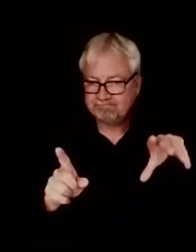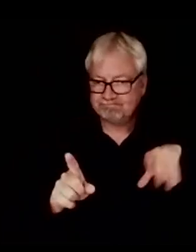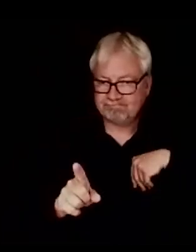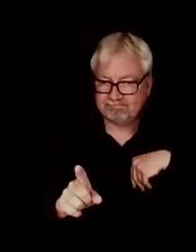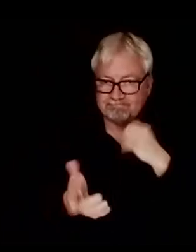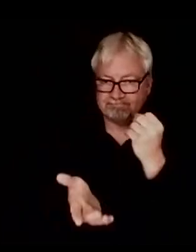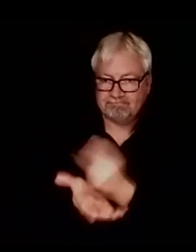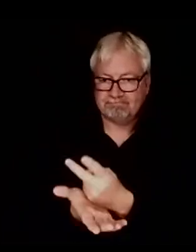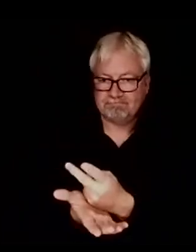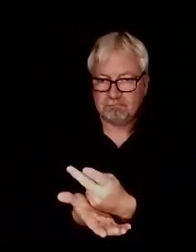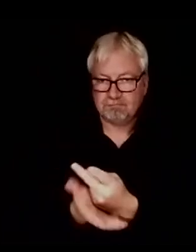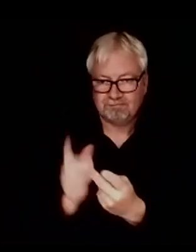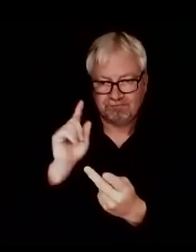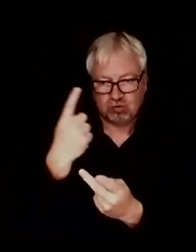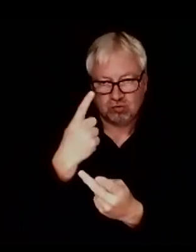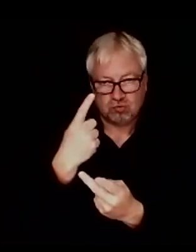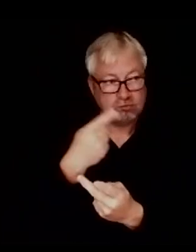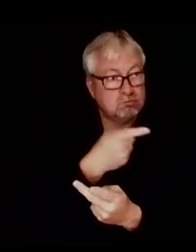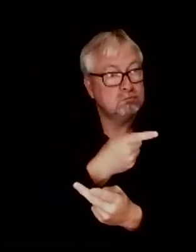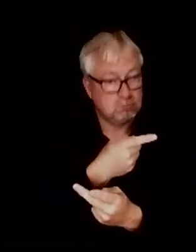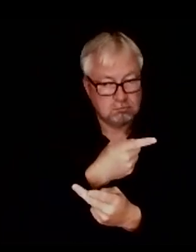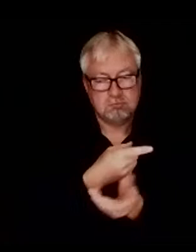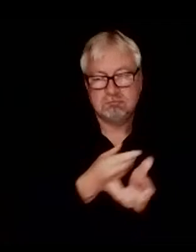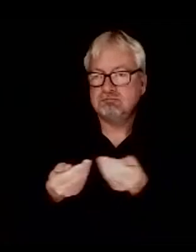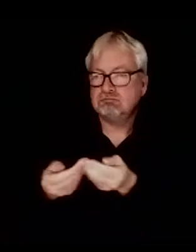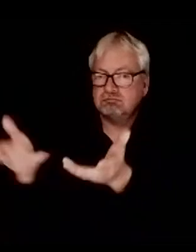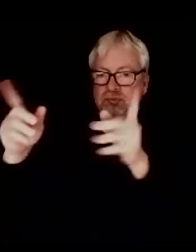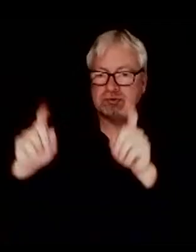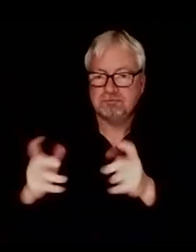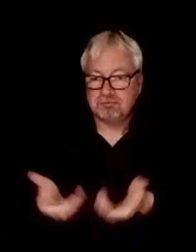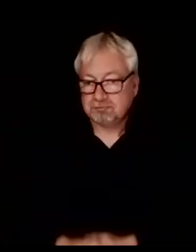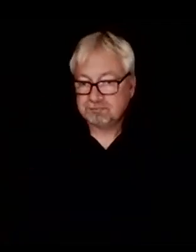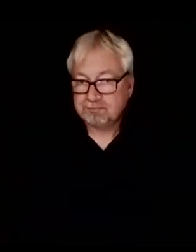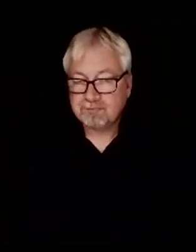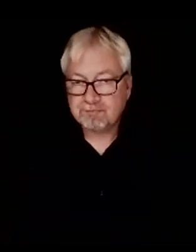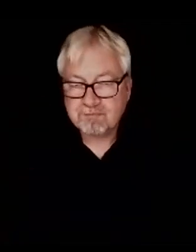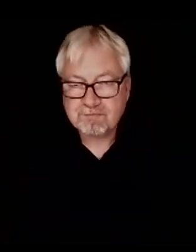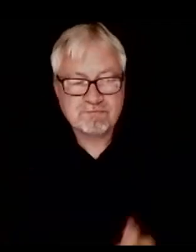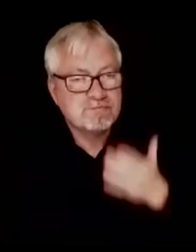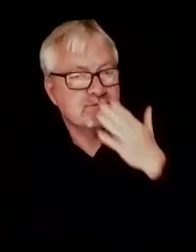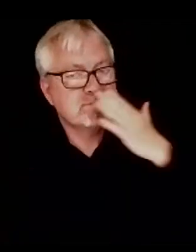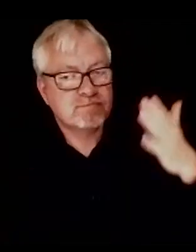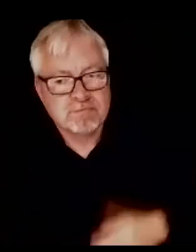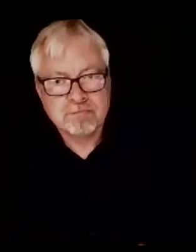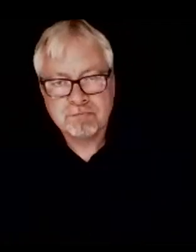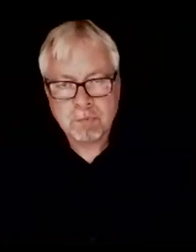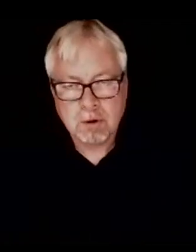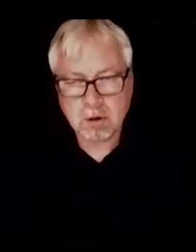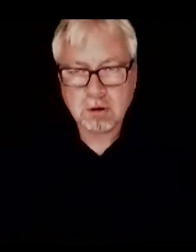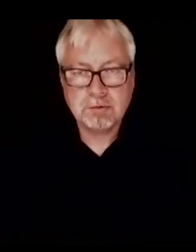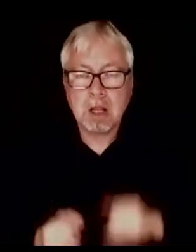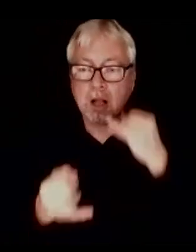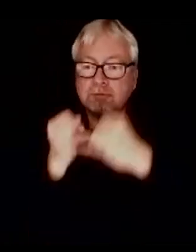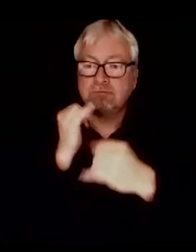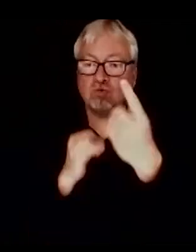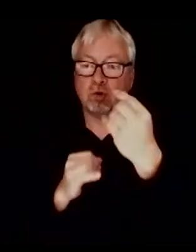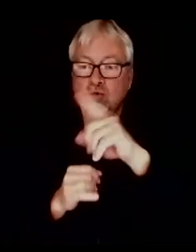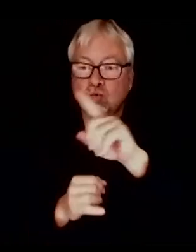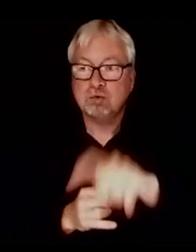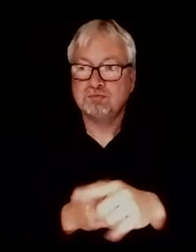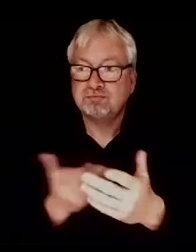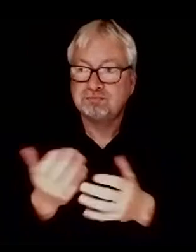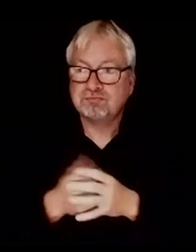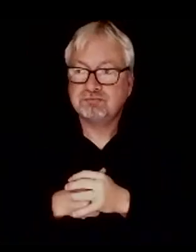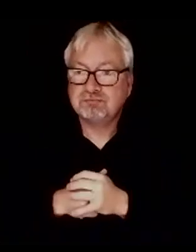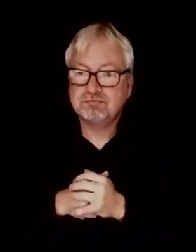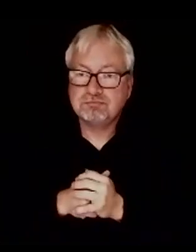Okay, thanks, guys. Operator, we have time for one more question. All right, we have a question from the line of Elizabeth Chapman